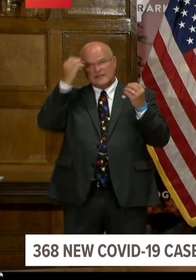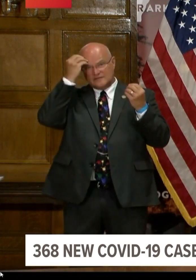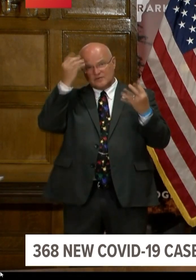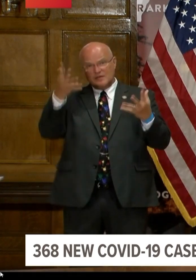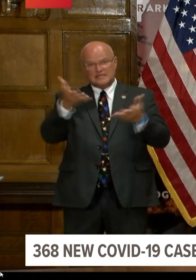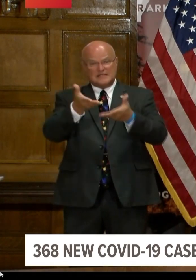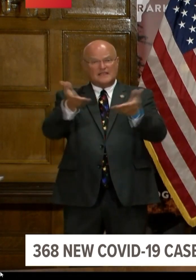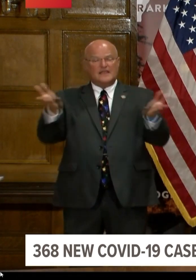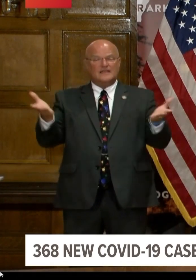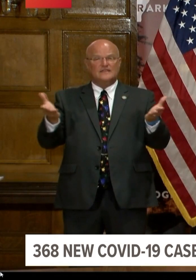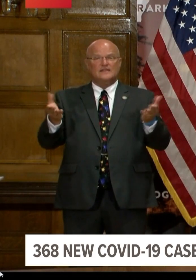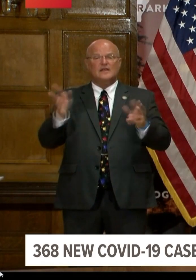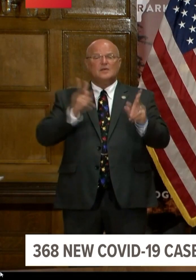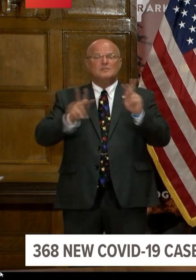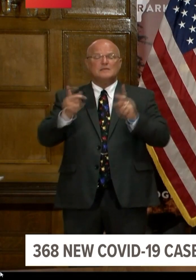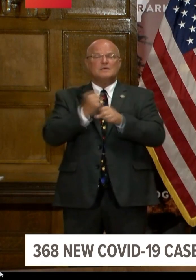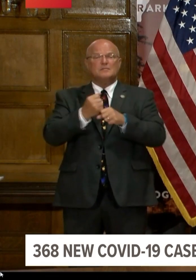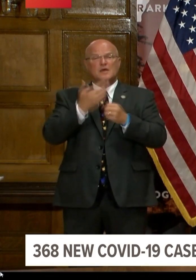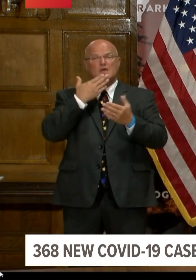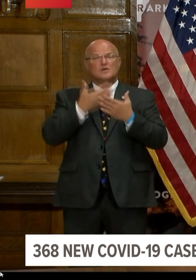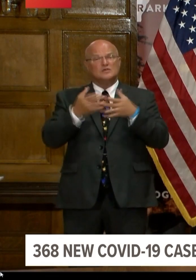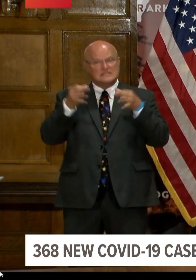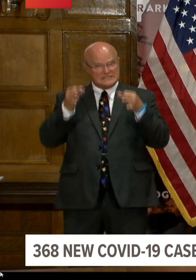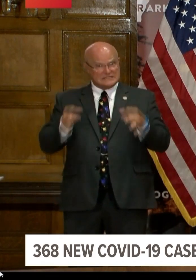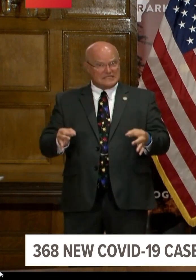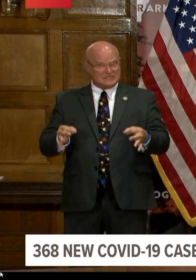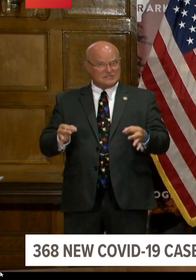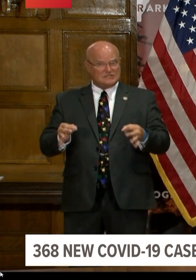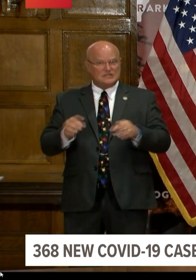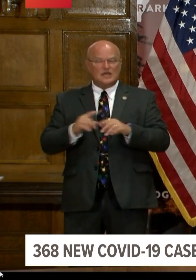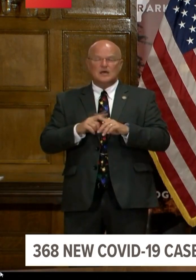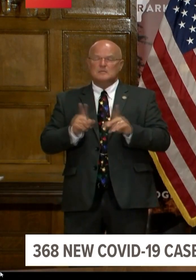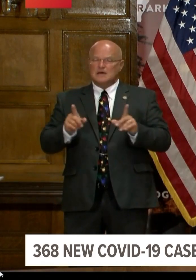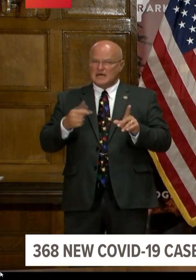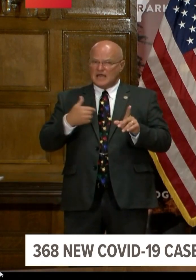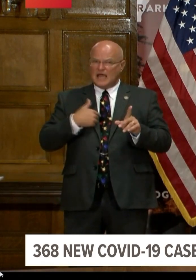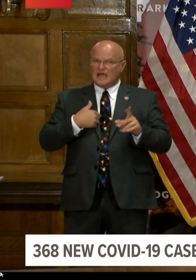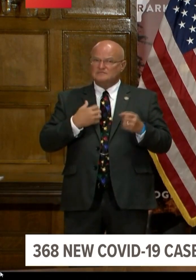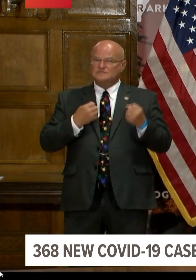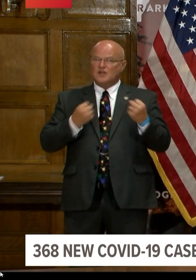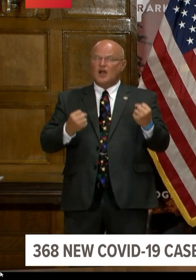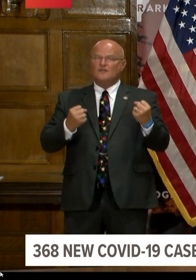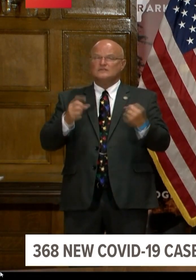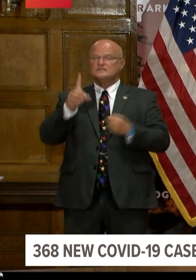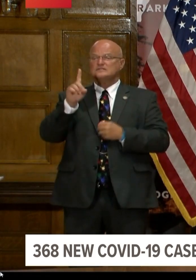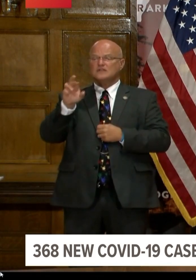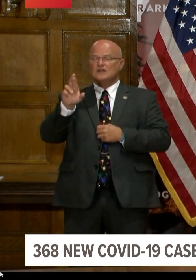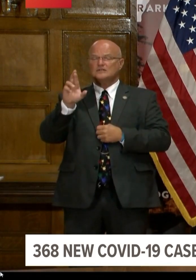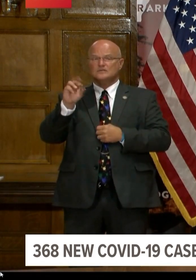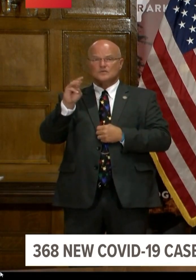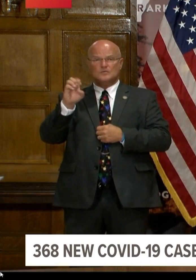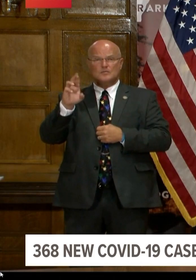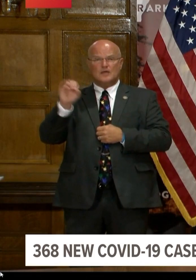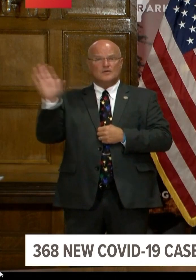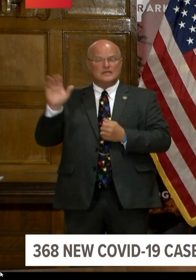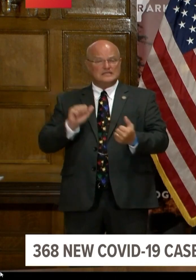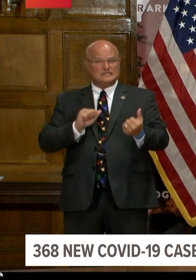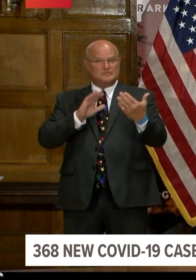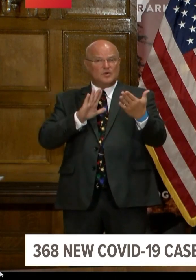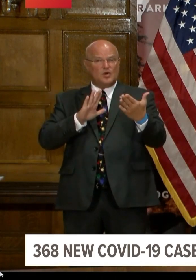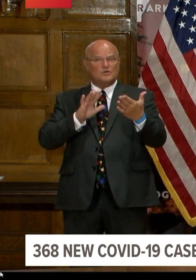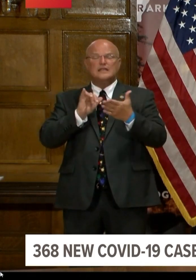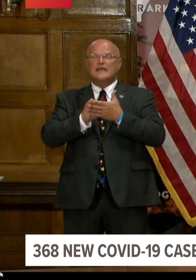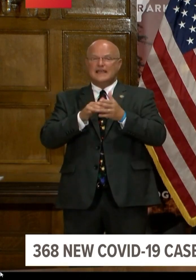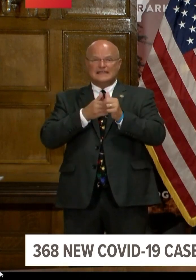information was out there and the public can make good decisions. But I do have confidence in Dr. Romero and his approach, and that's